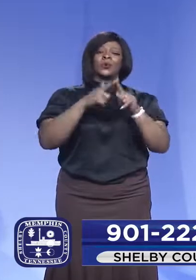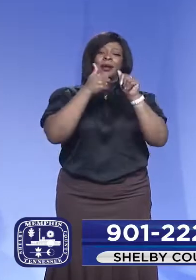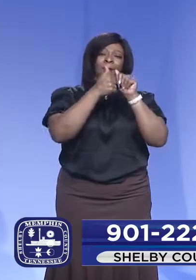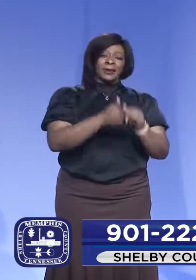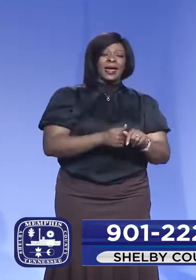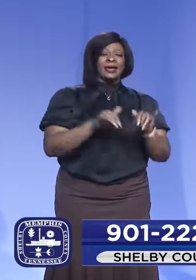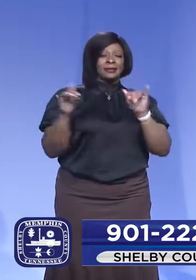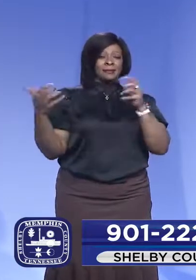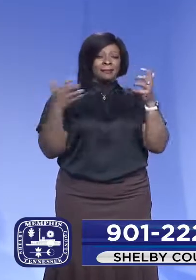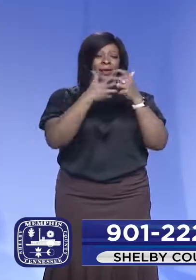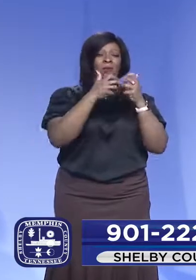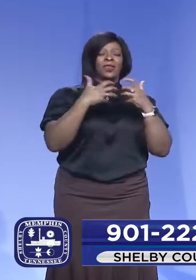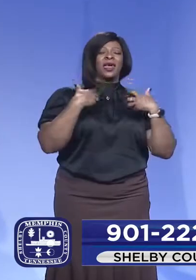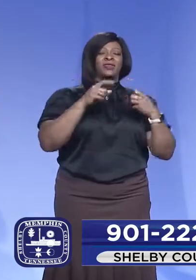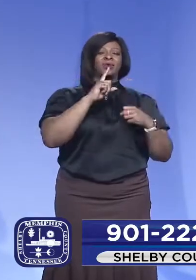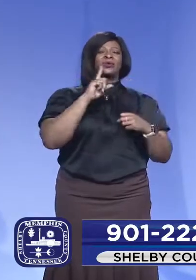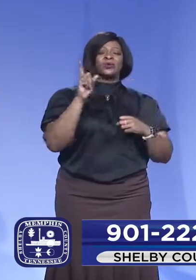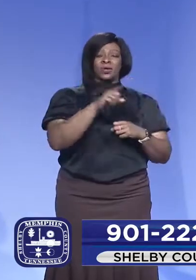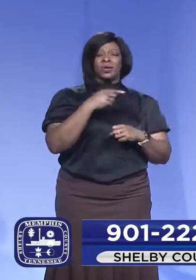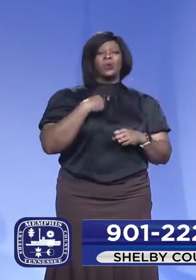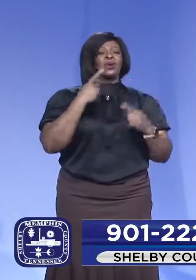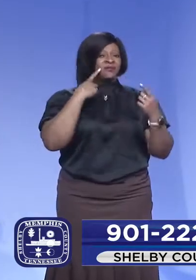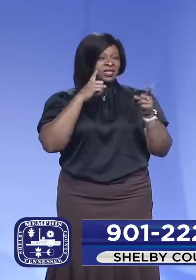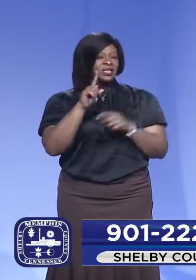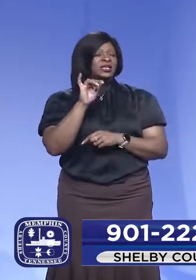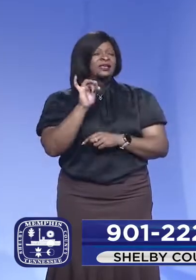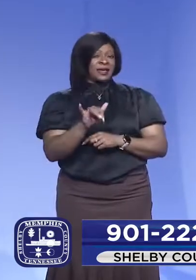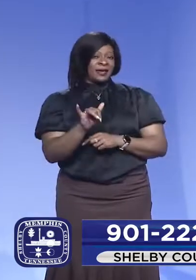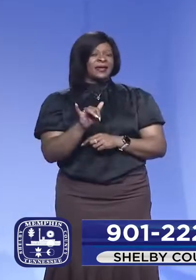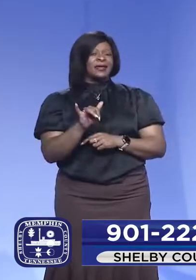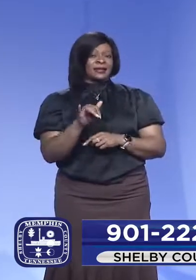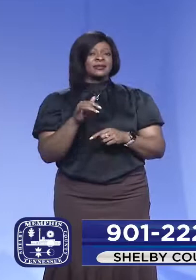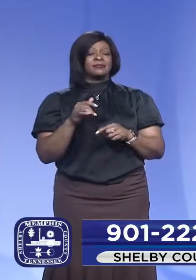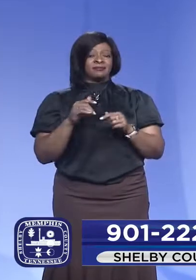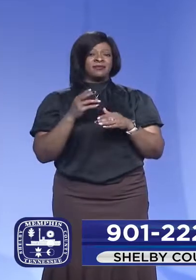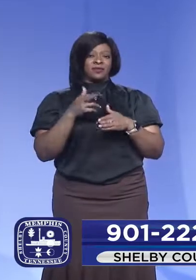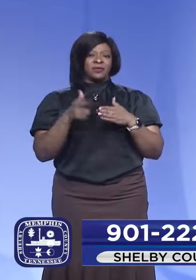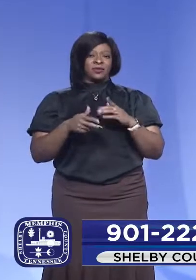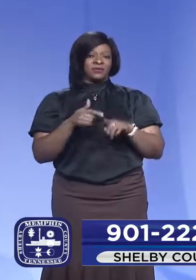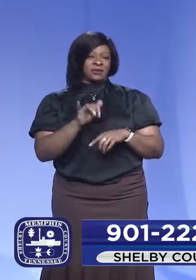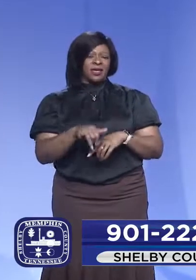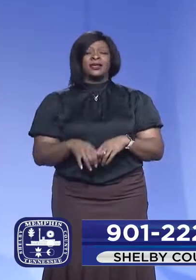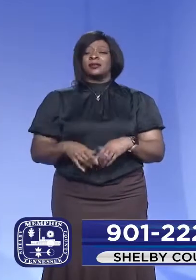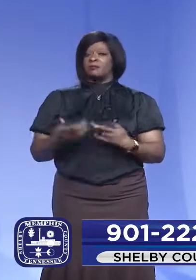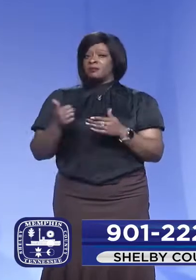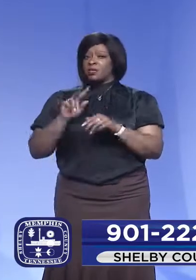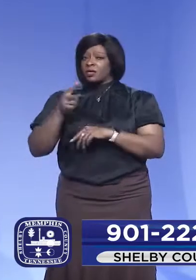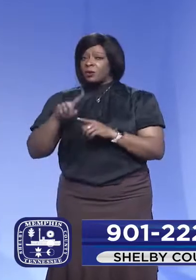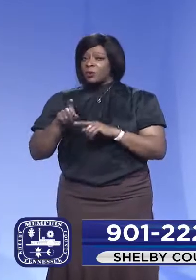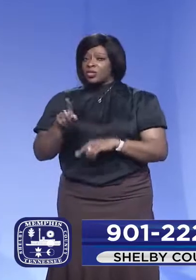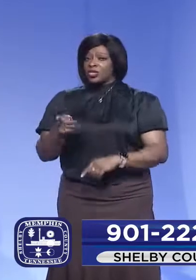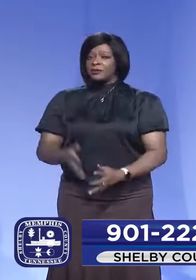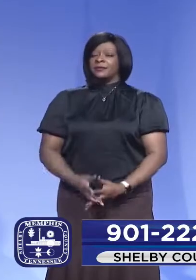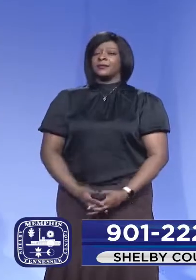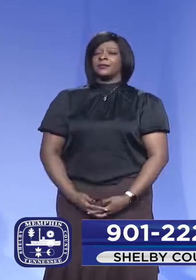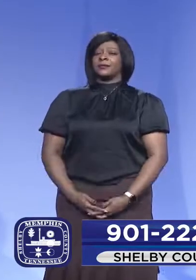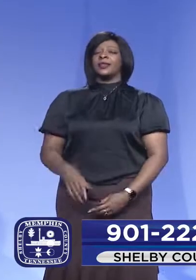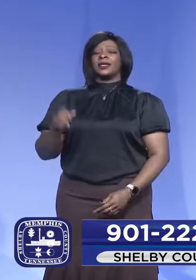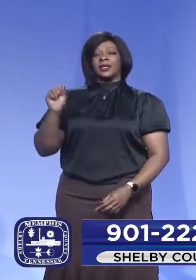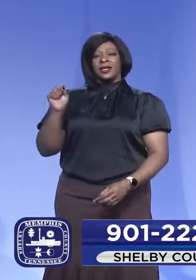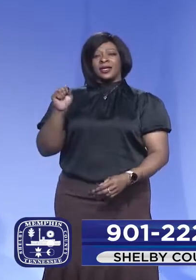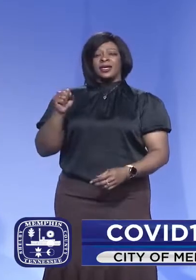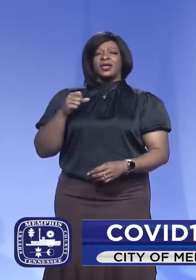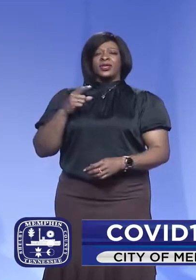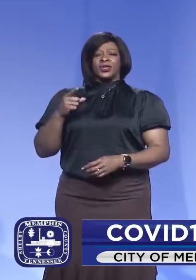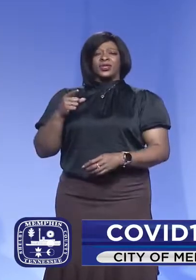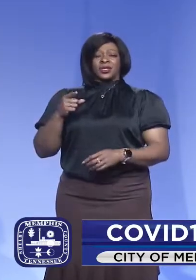with the health directive, and I believe we achieved that in the end. Do you have a follow-up? Yeah, just you kind